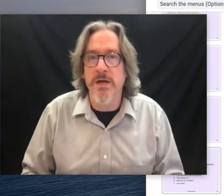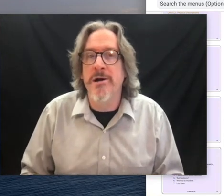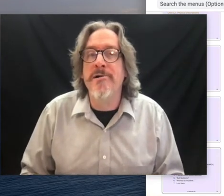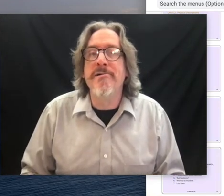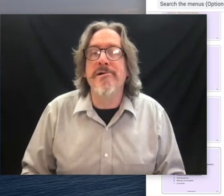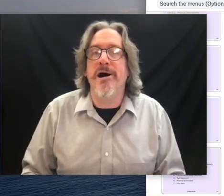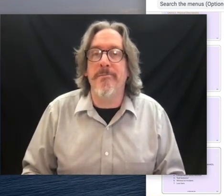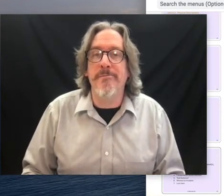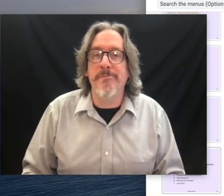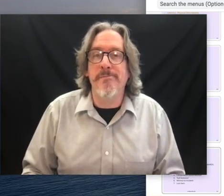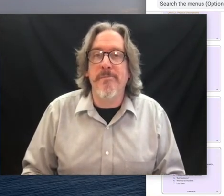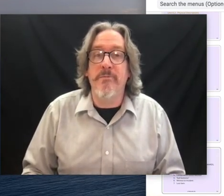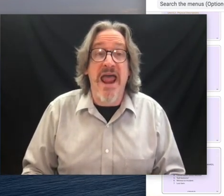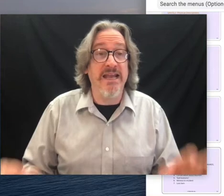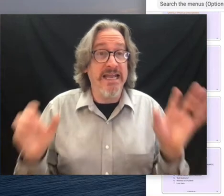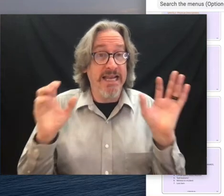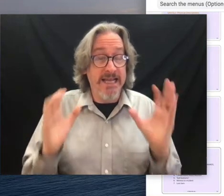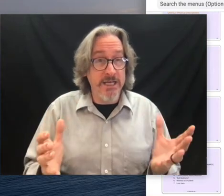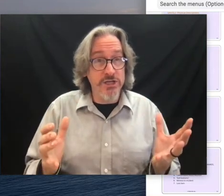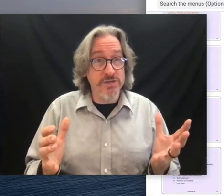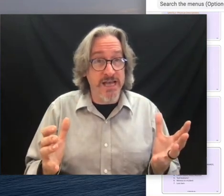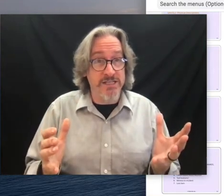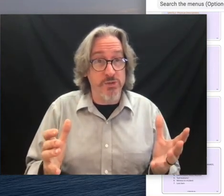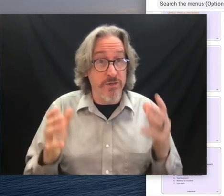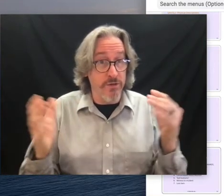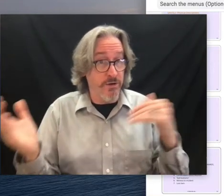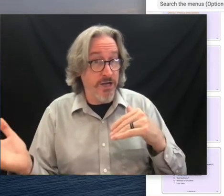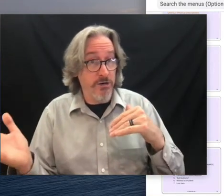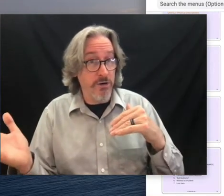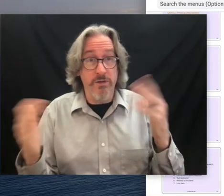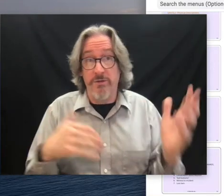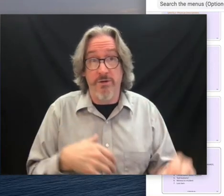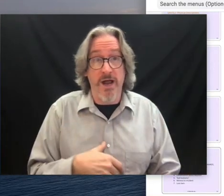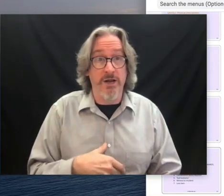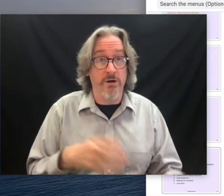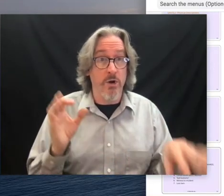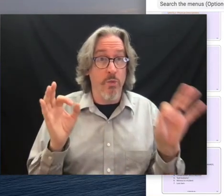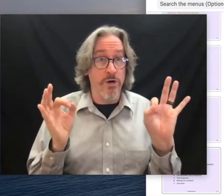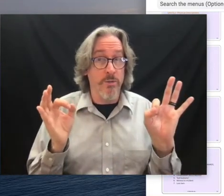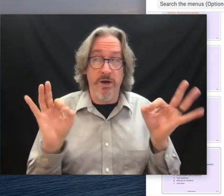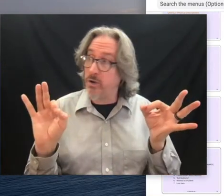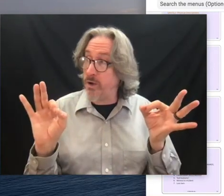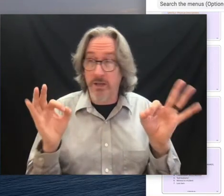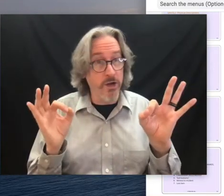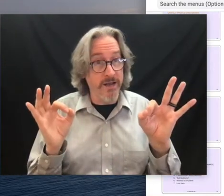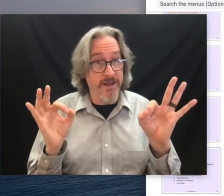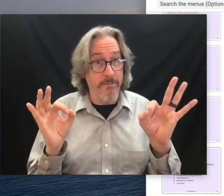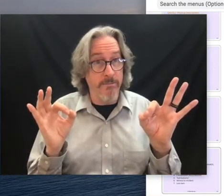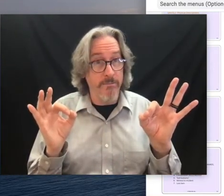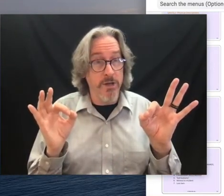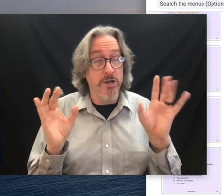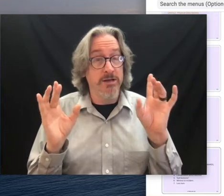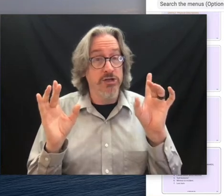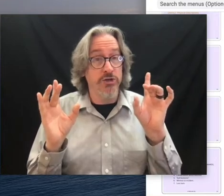them. And in each of those cases, whether they're here, whether they're not here, we're going to want a quick look at